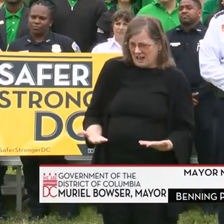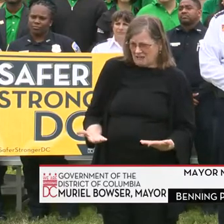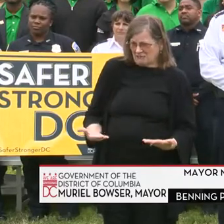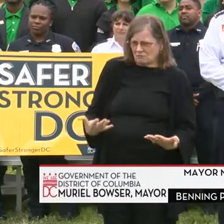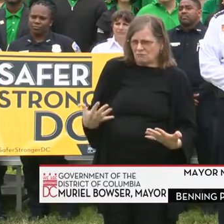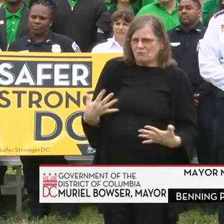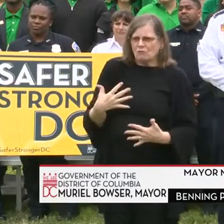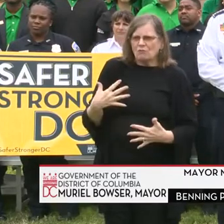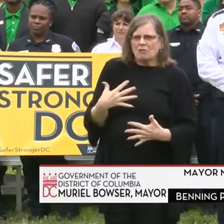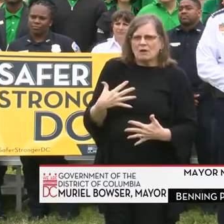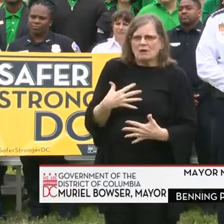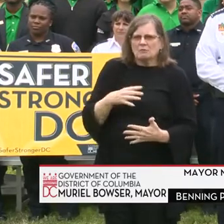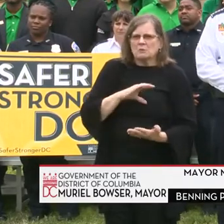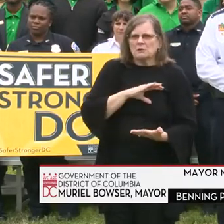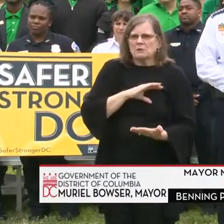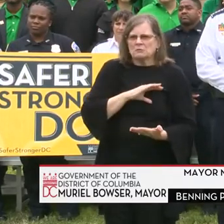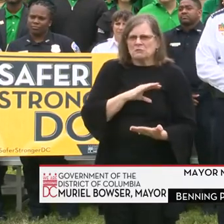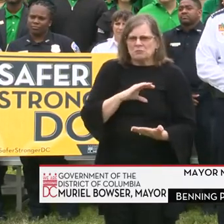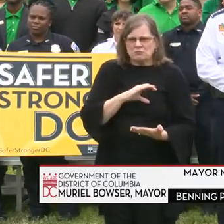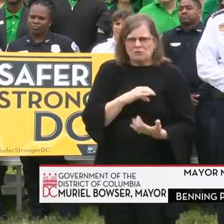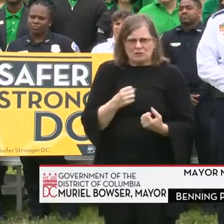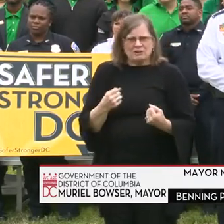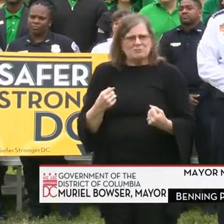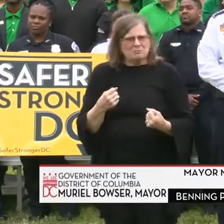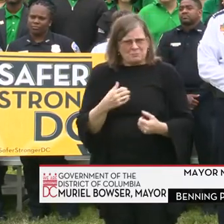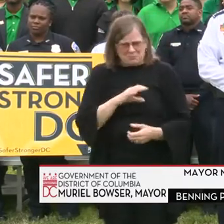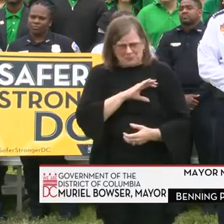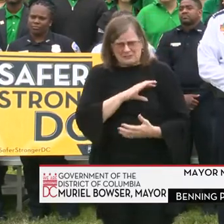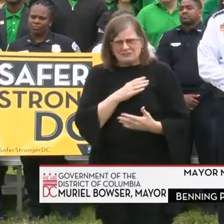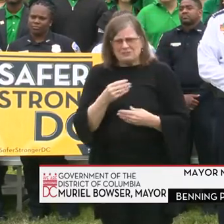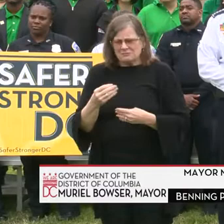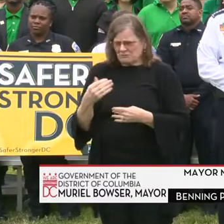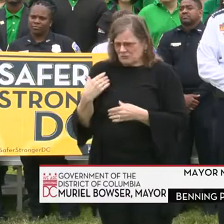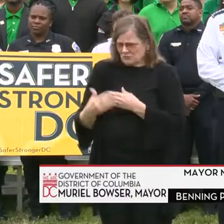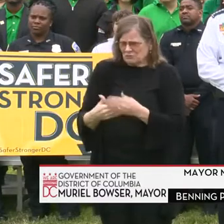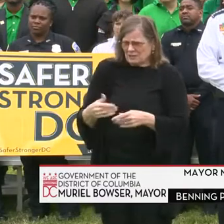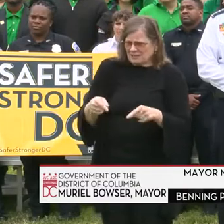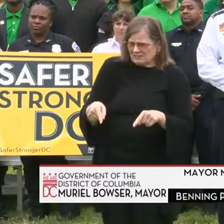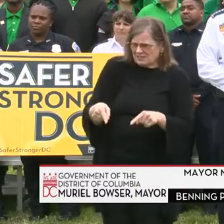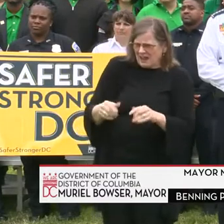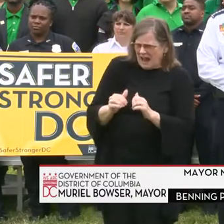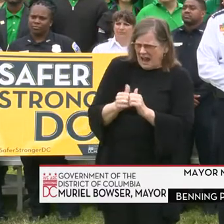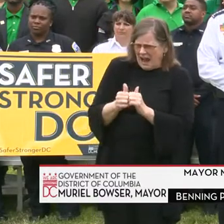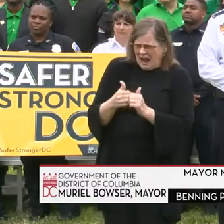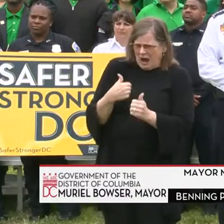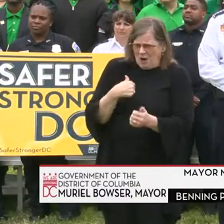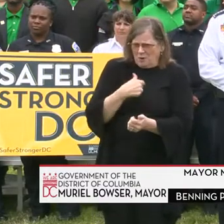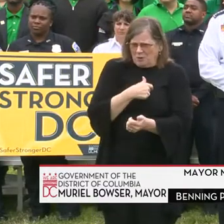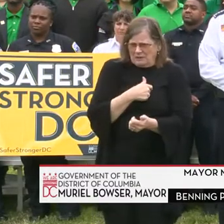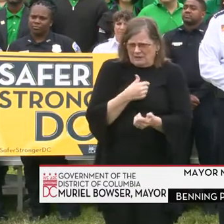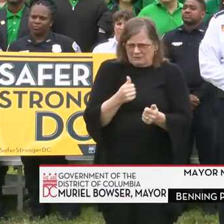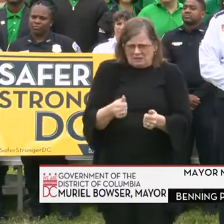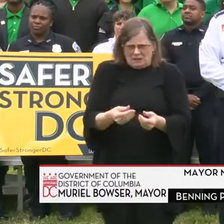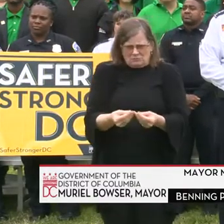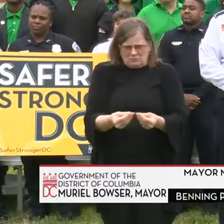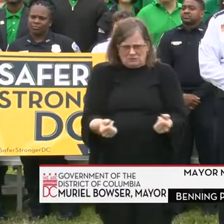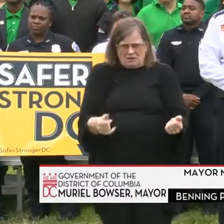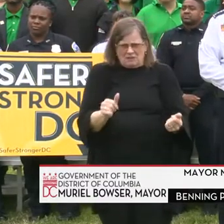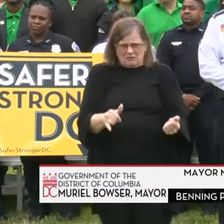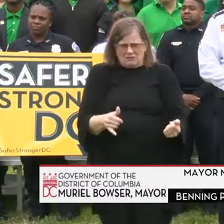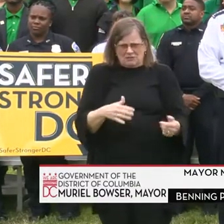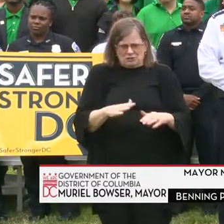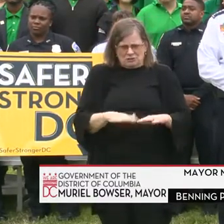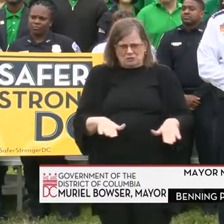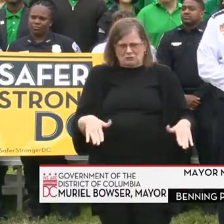police, and the police are afraid, I think, of the generation. So how are we going to resolve our children? When you